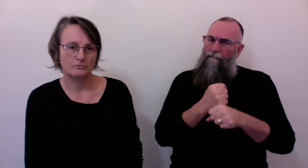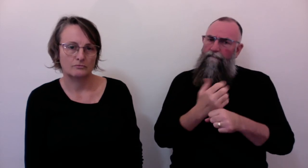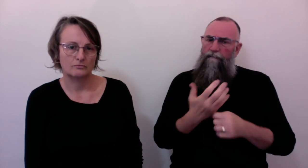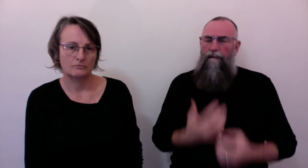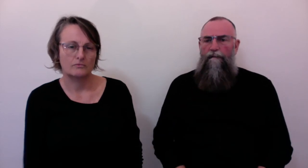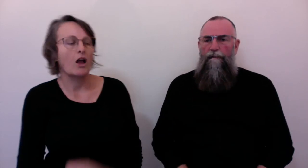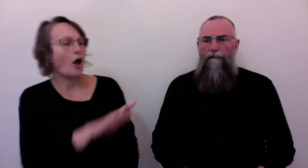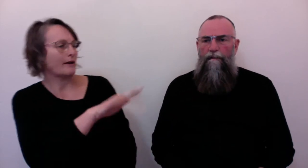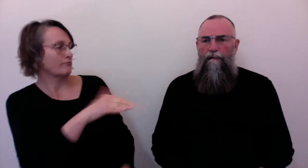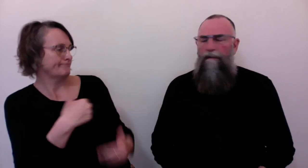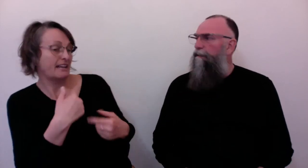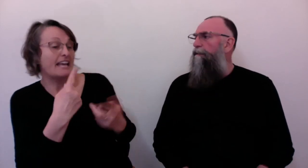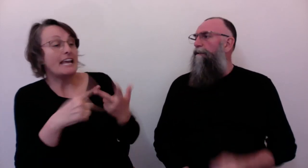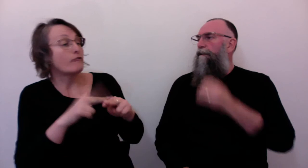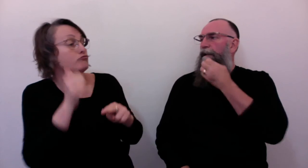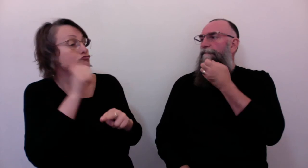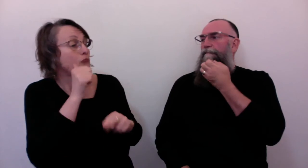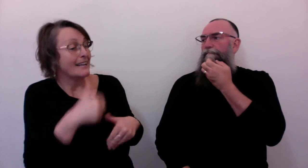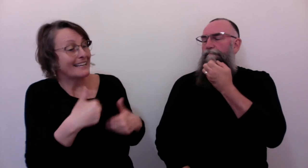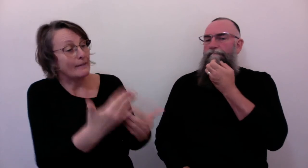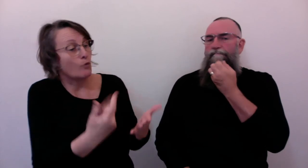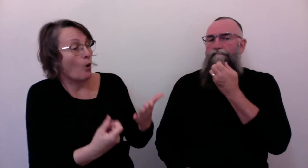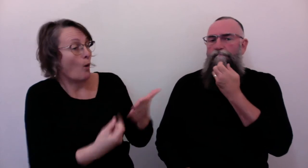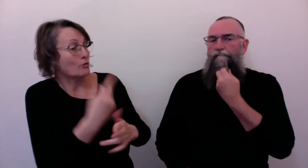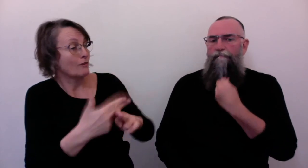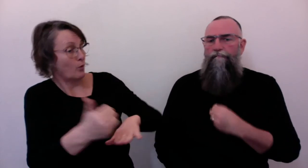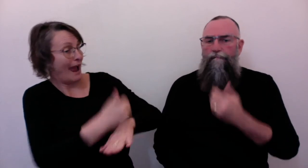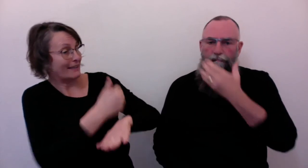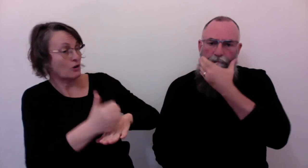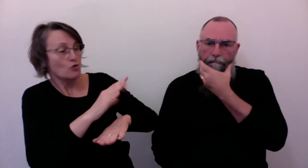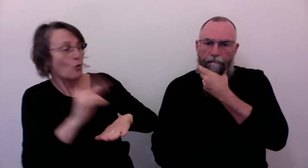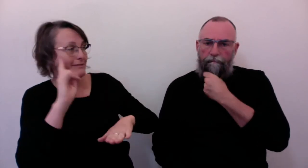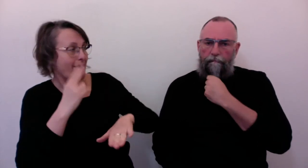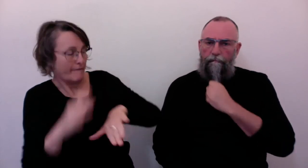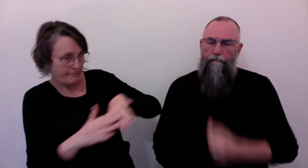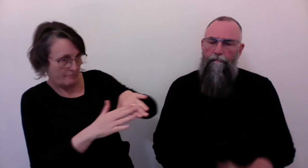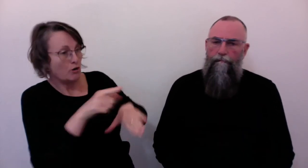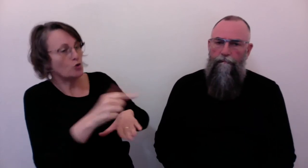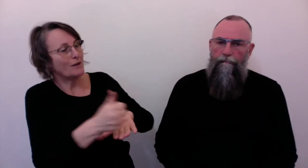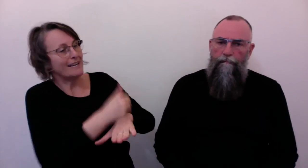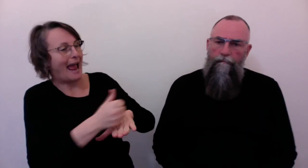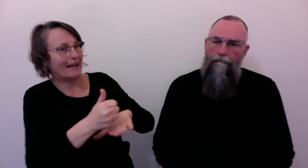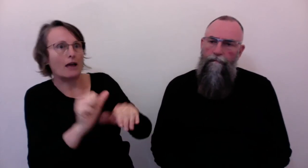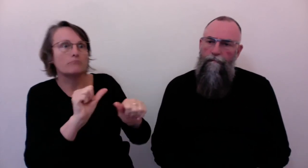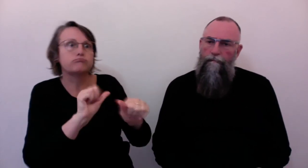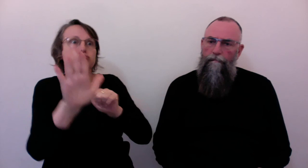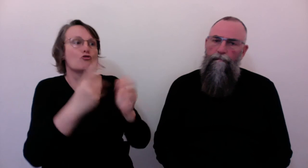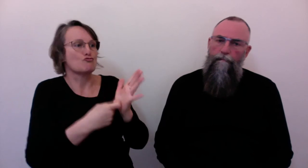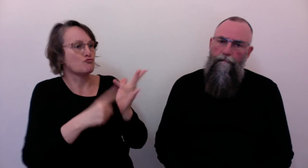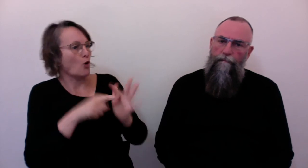opportunity to act, not even about your Disability, deafness or yeah. disability, but you get an Mhm. opportunity, there's an amazing role for you to play a